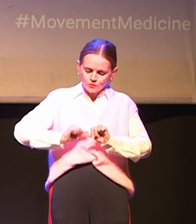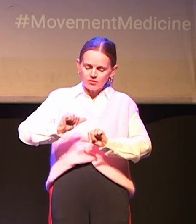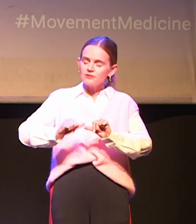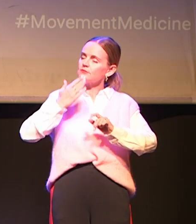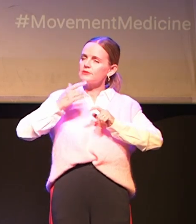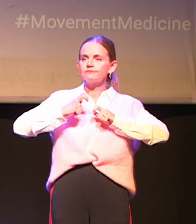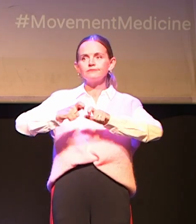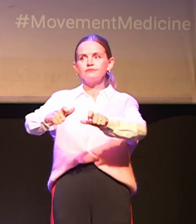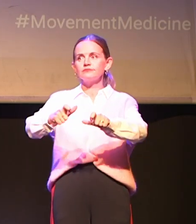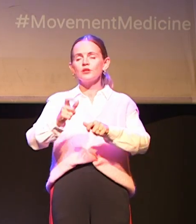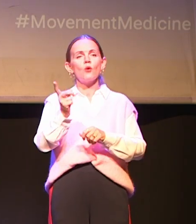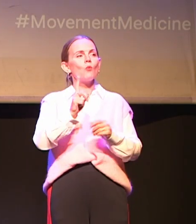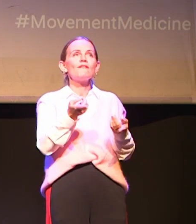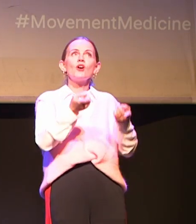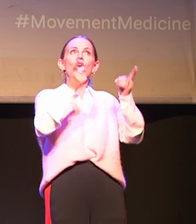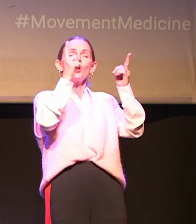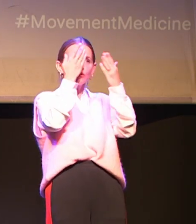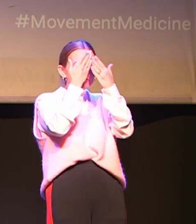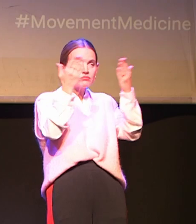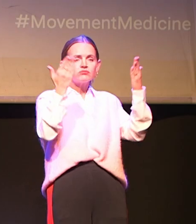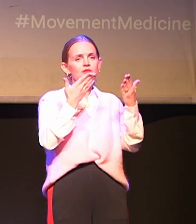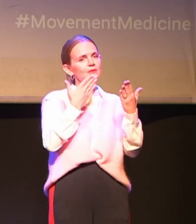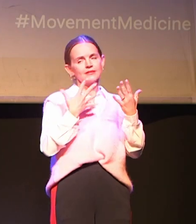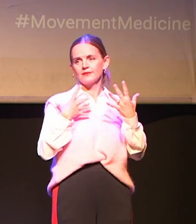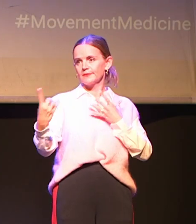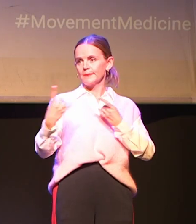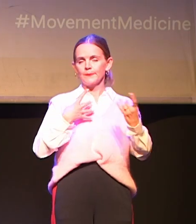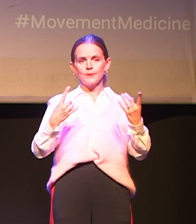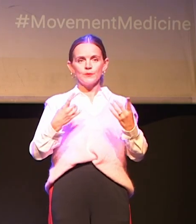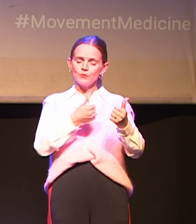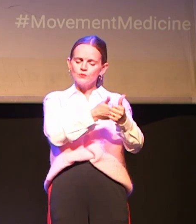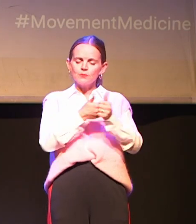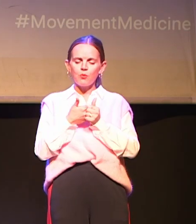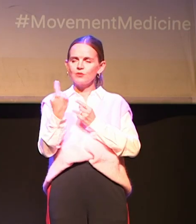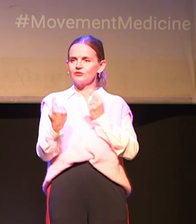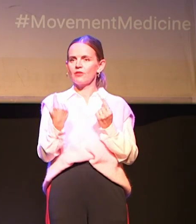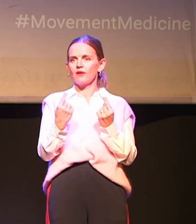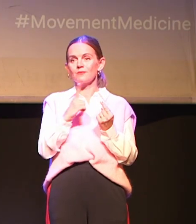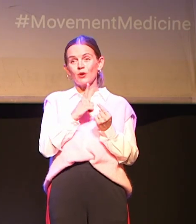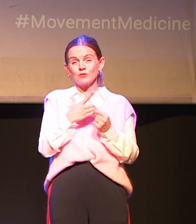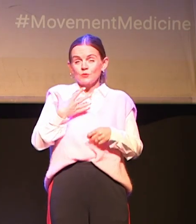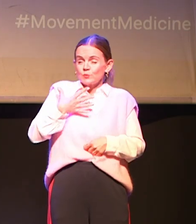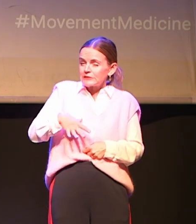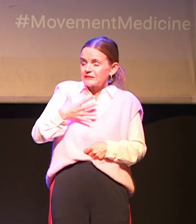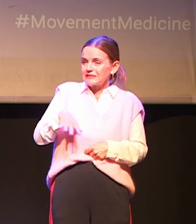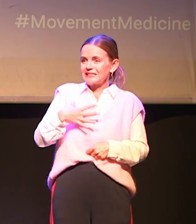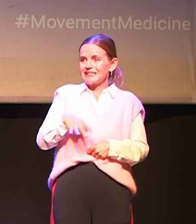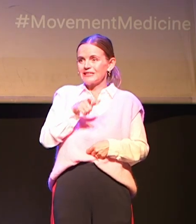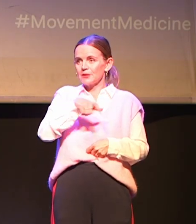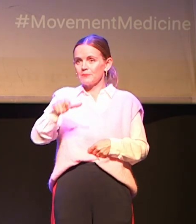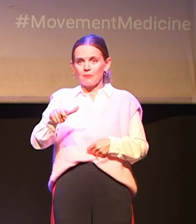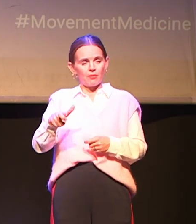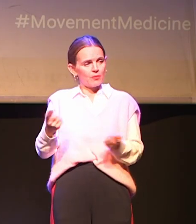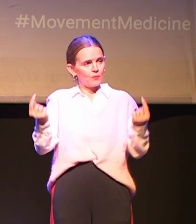So, whatever God you serve or not, do your thing in order to support us, because we also need those that are going to be willing to get down on the